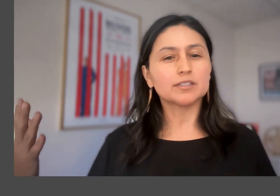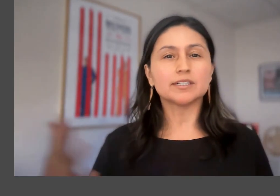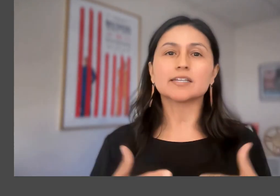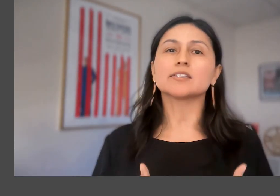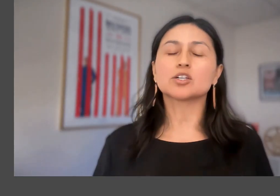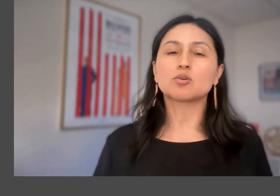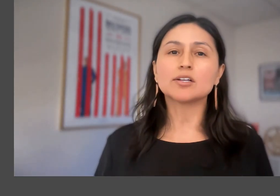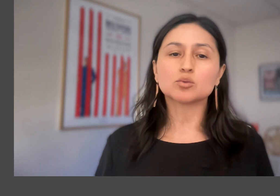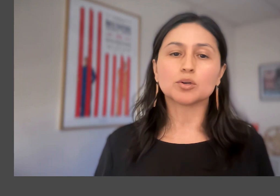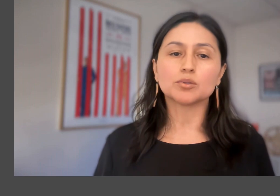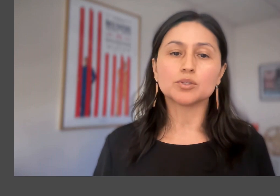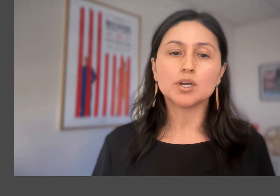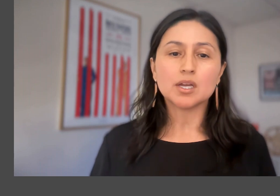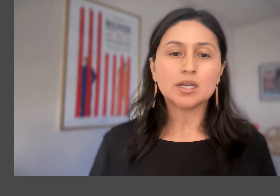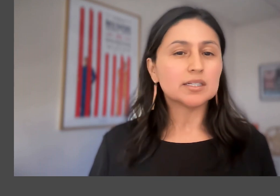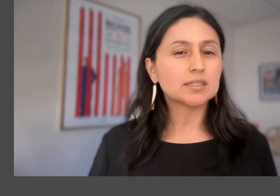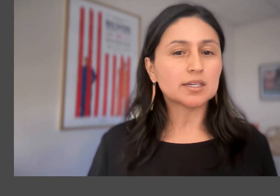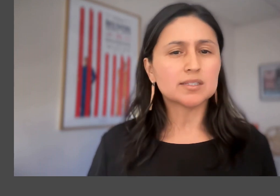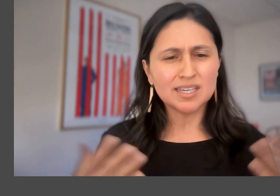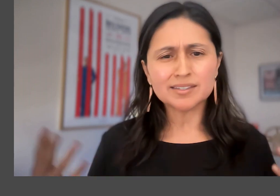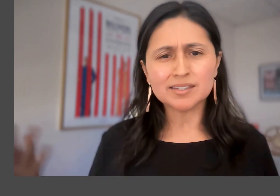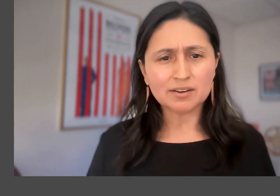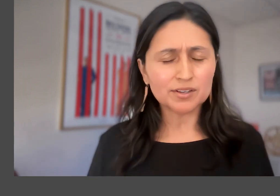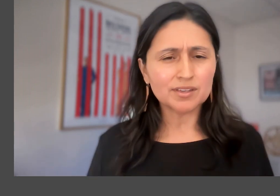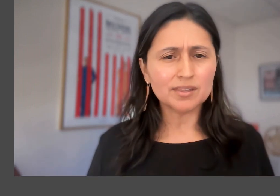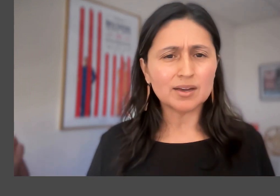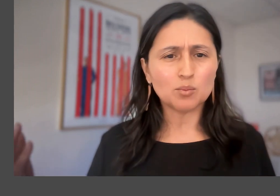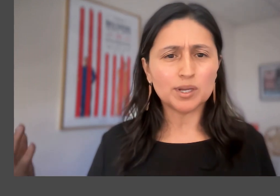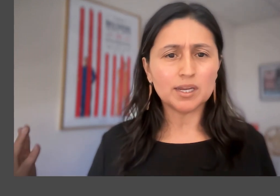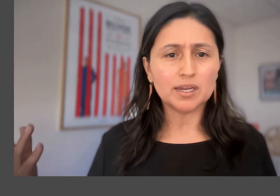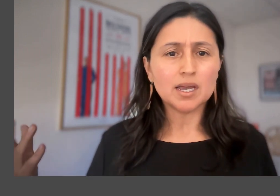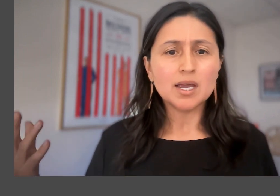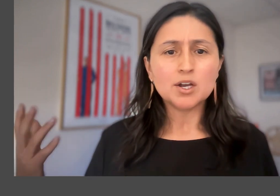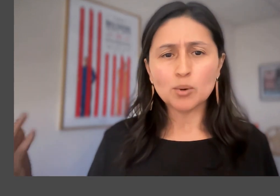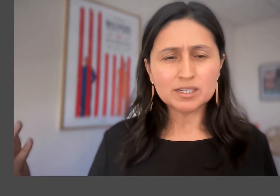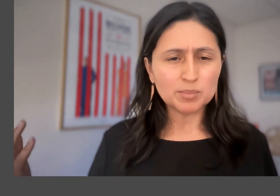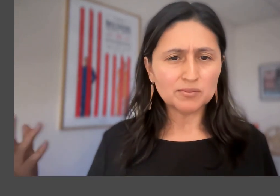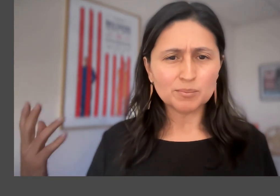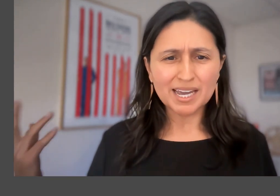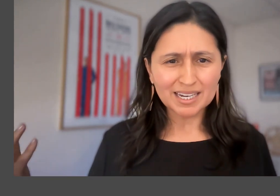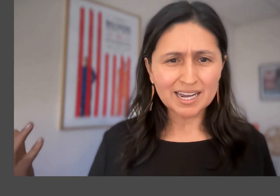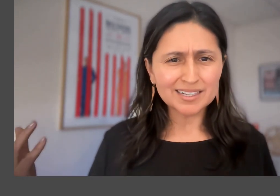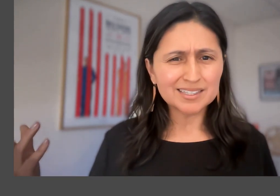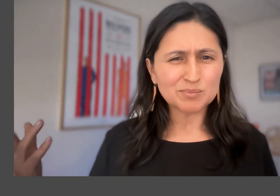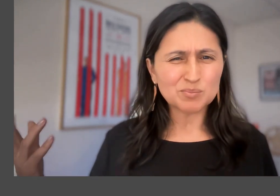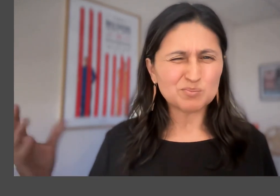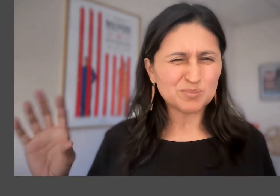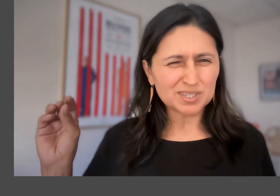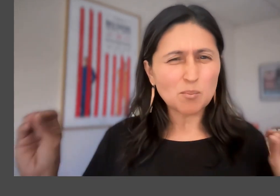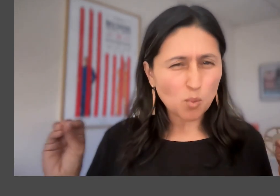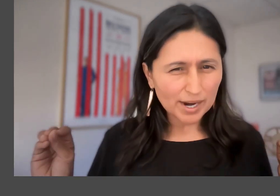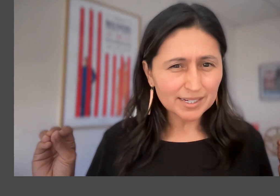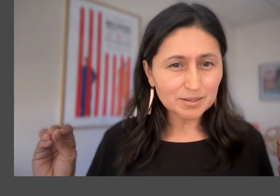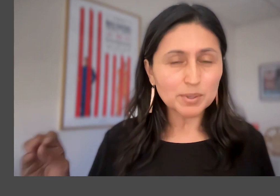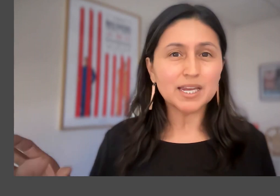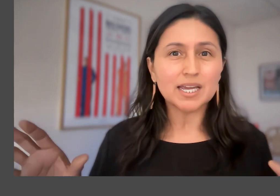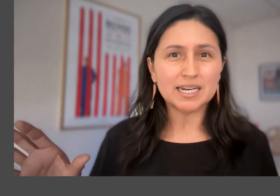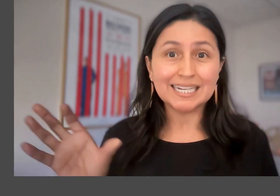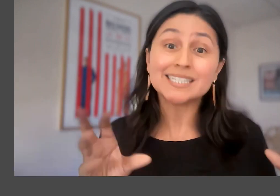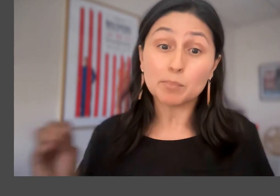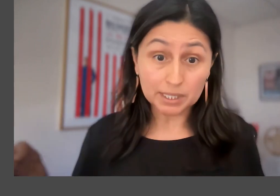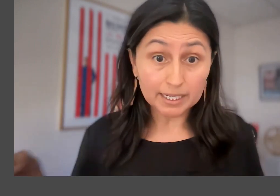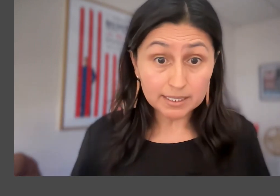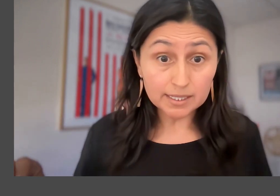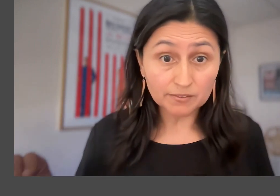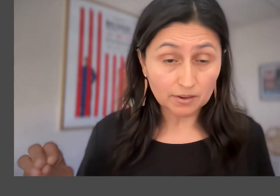it more clearly, it's like this crossroads. It's everything that we know it to be from the headlines somewhat,